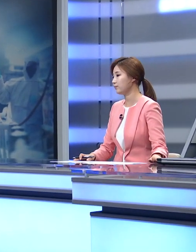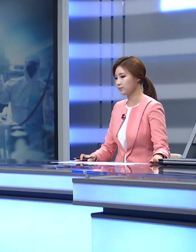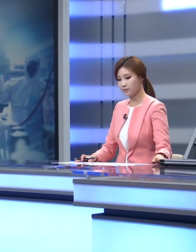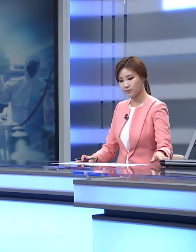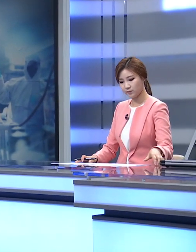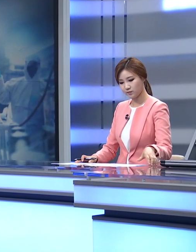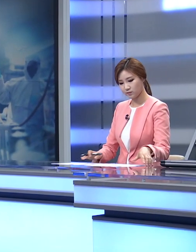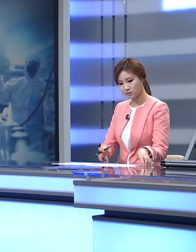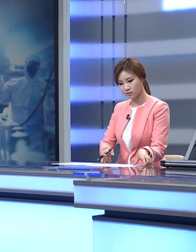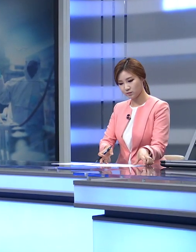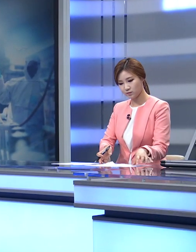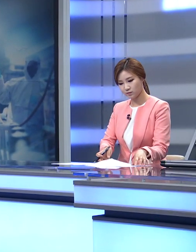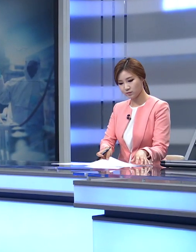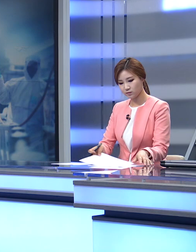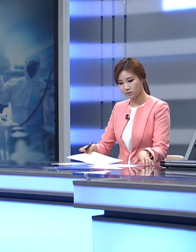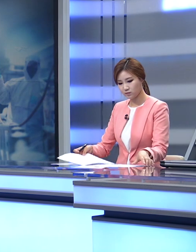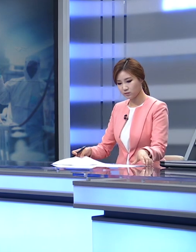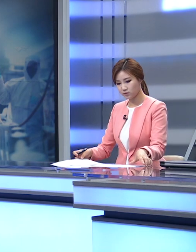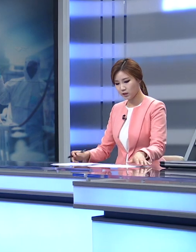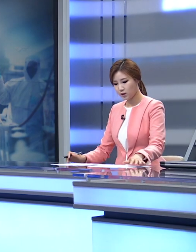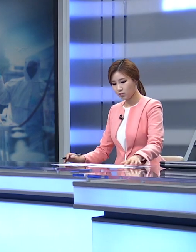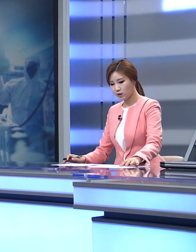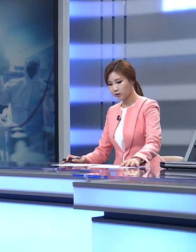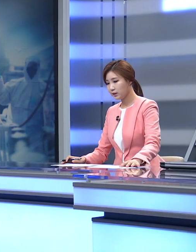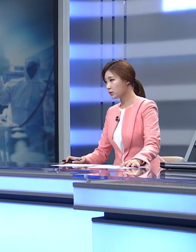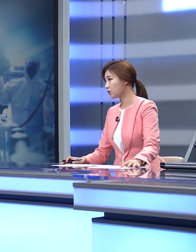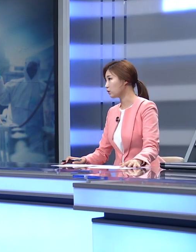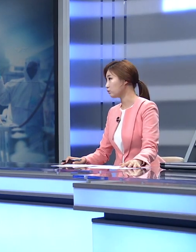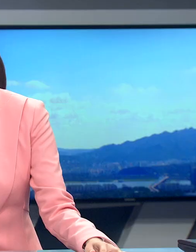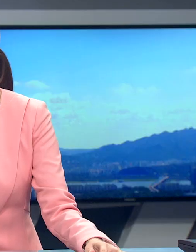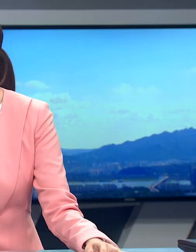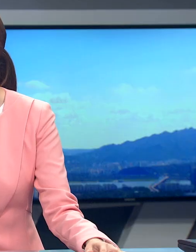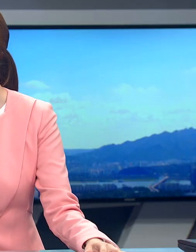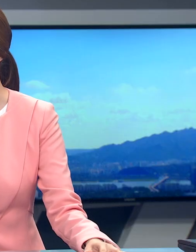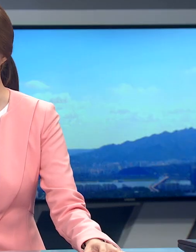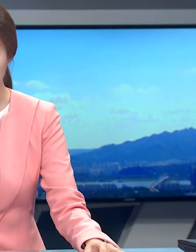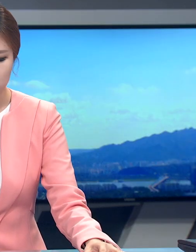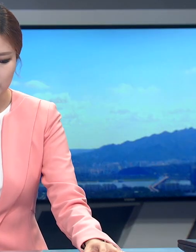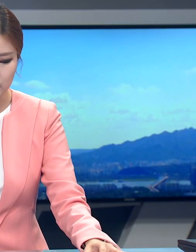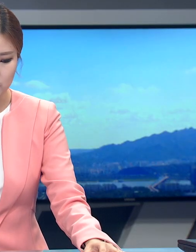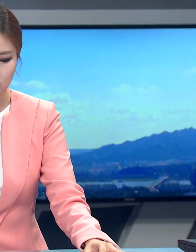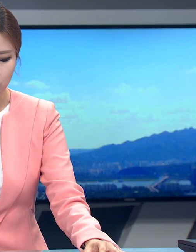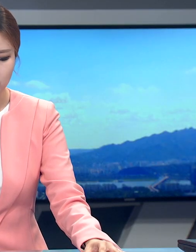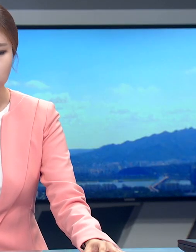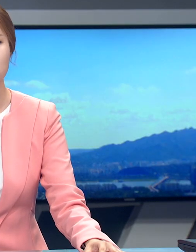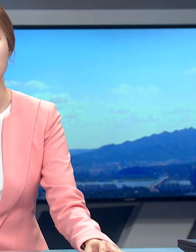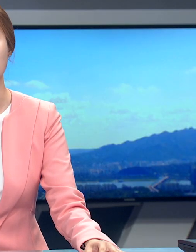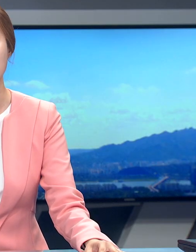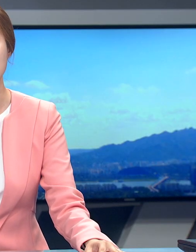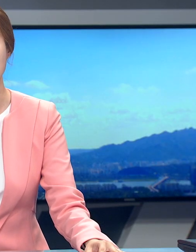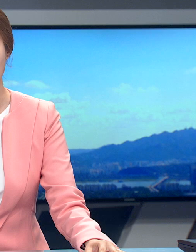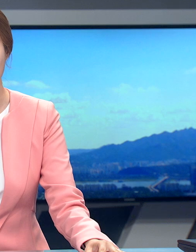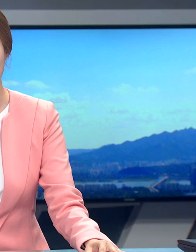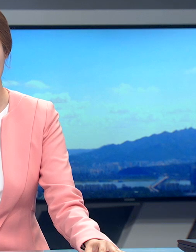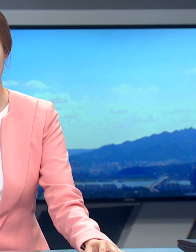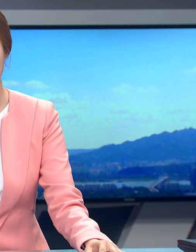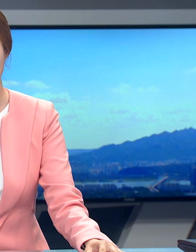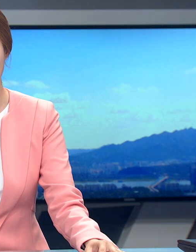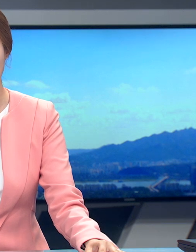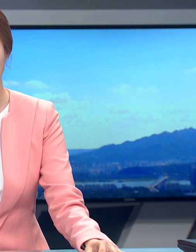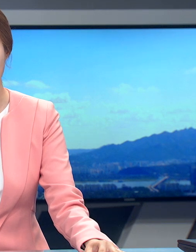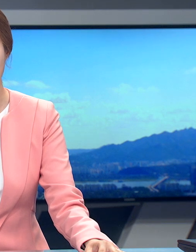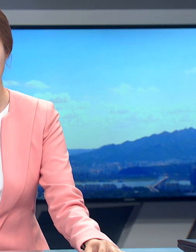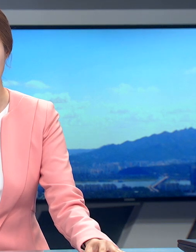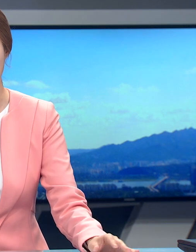spreading, how is the virus spreading overseas? Well, things are not really looking good overseas when it comes to the rising numbers. Let's